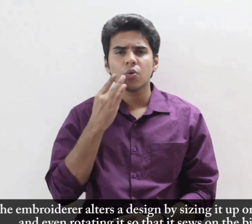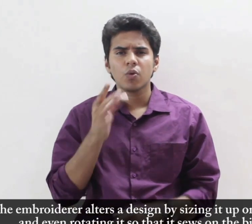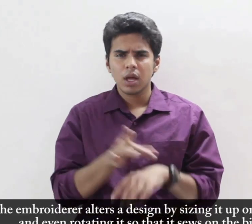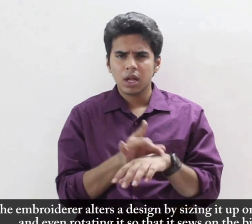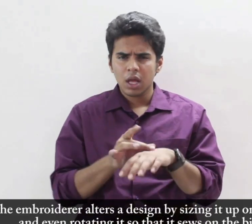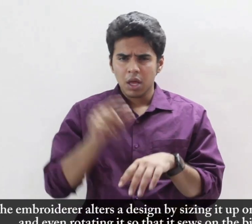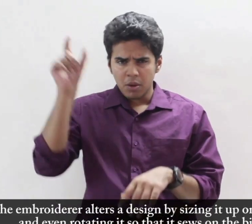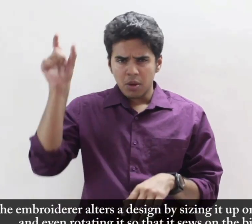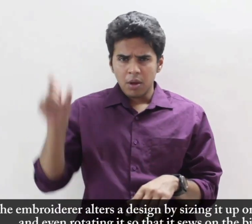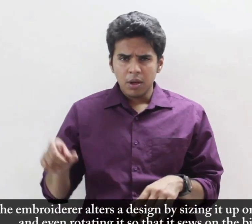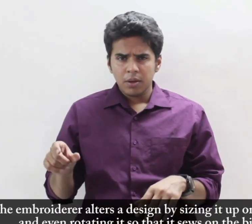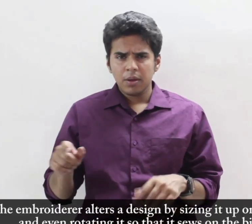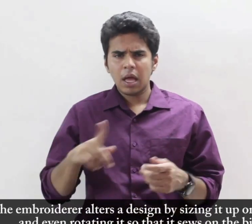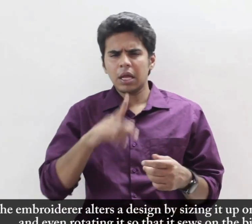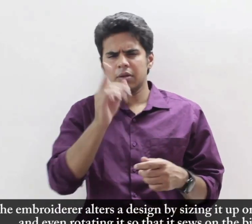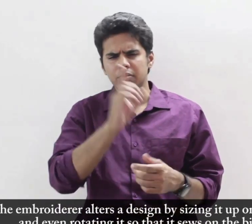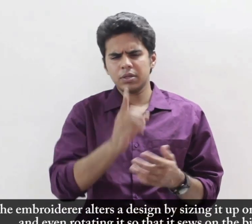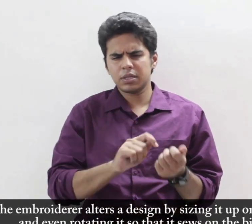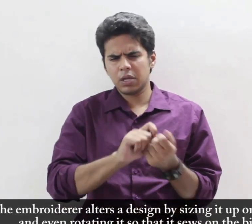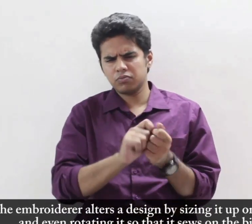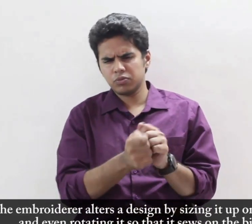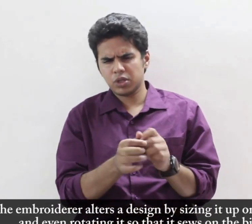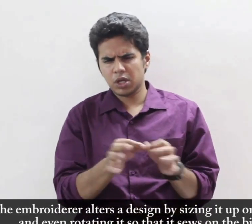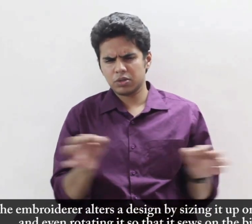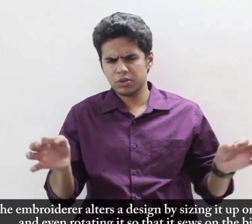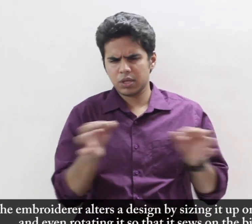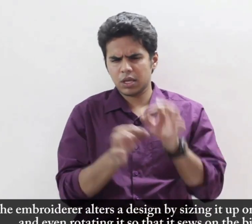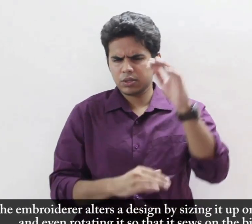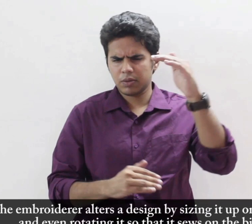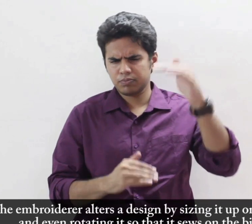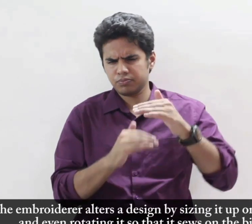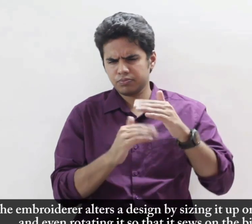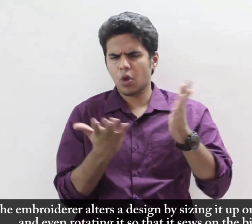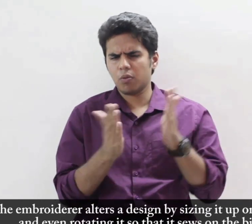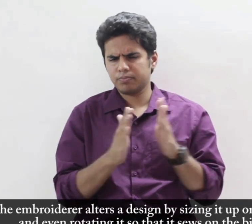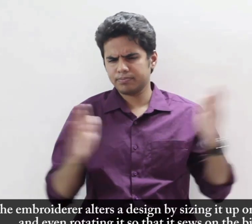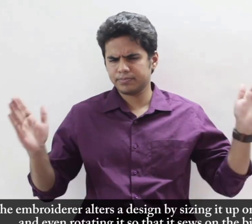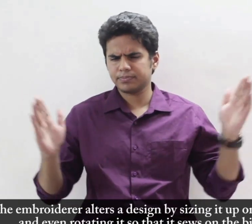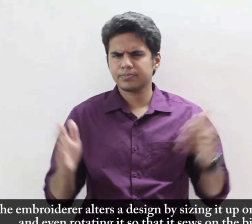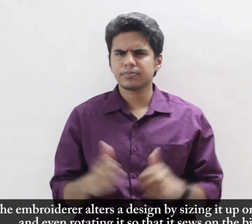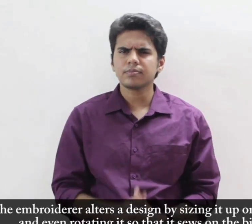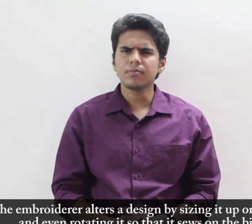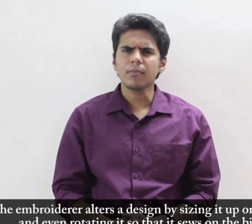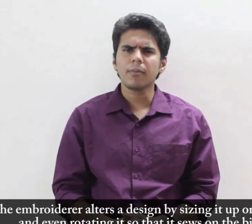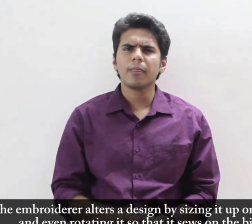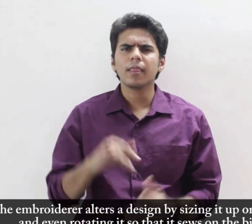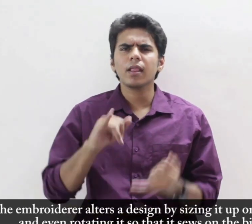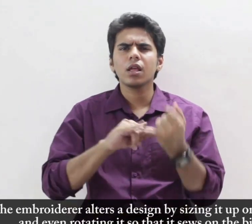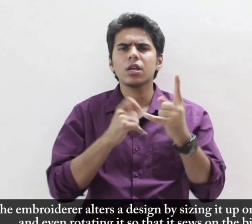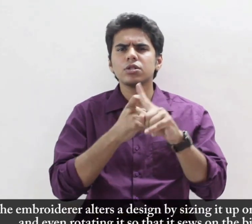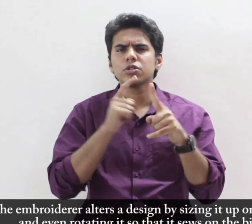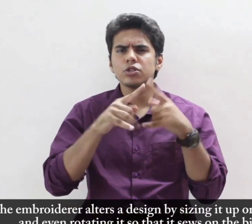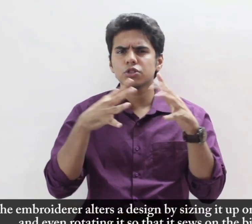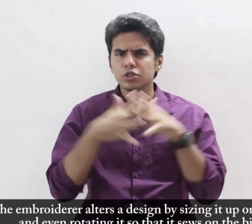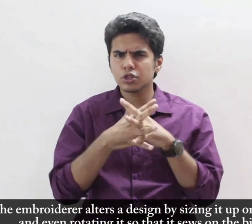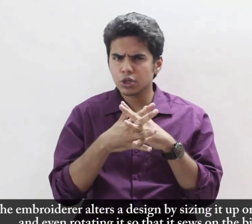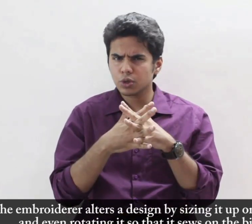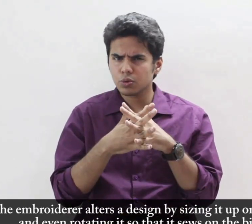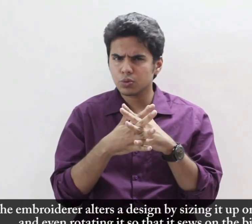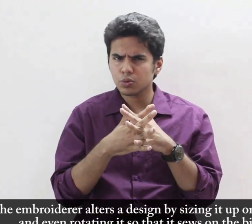Whenever the embroiderer alters a design by seizing it up or down, skewing it and even rotating it so